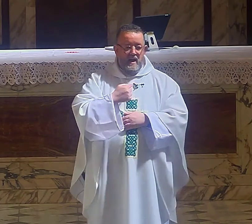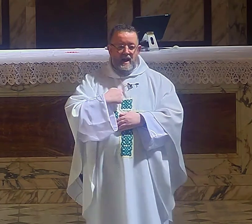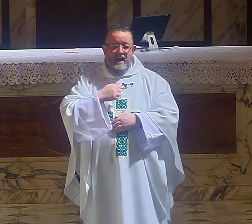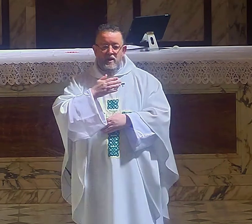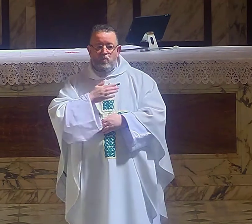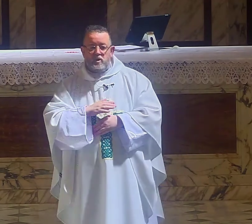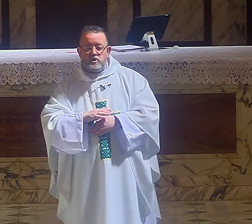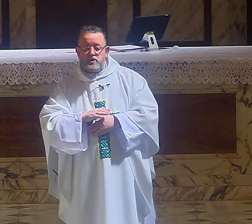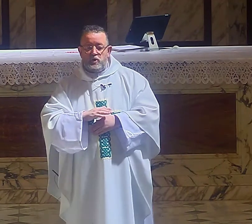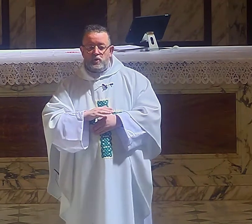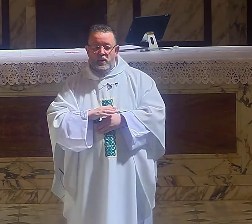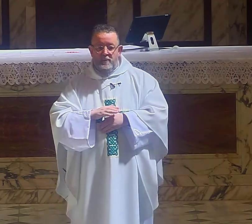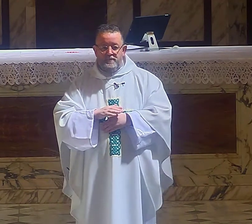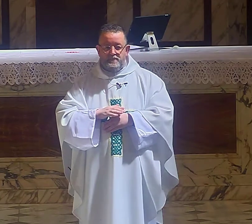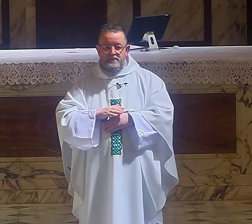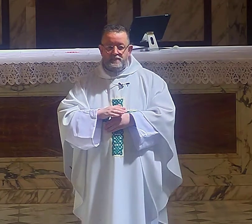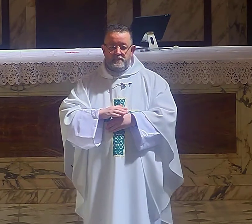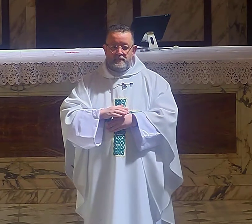I want to